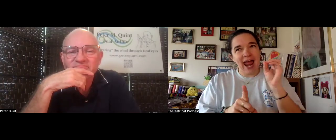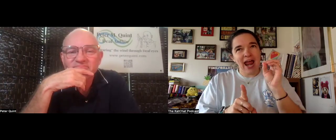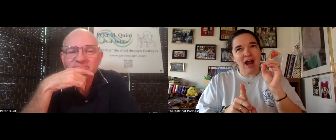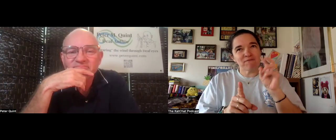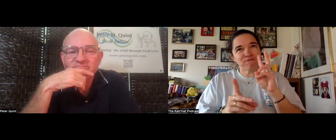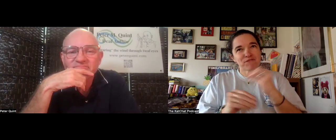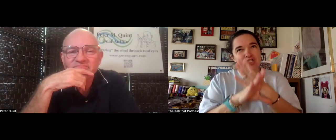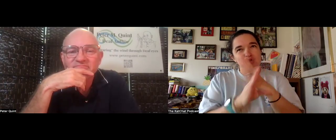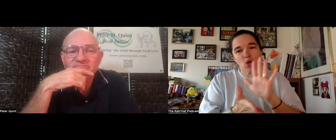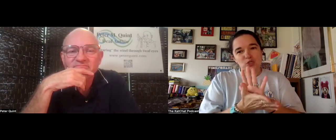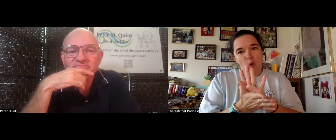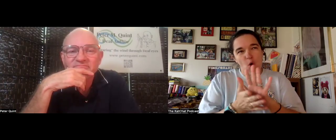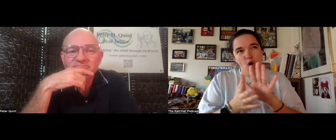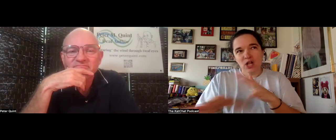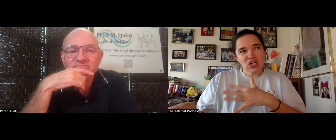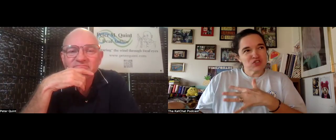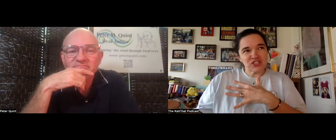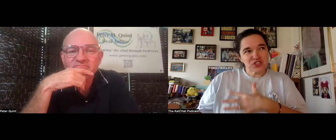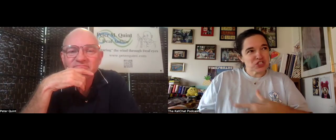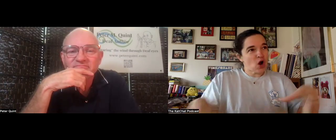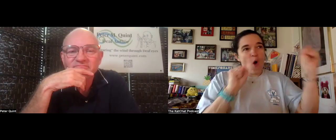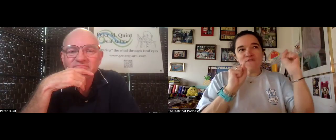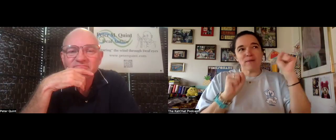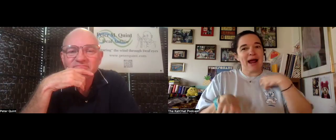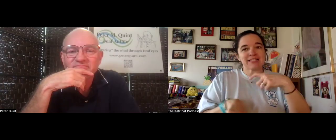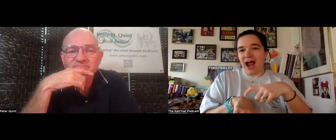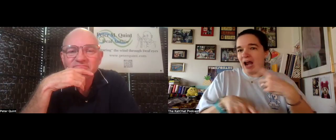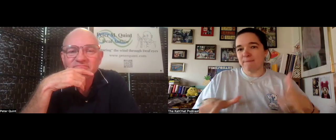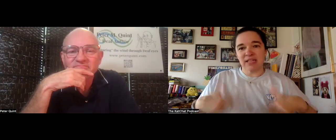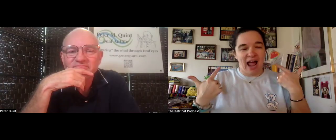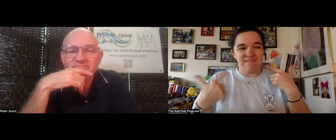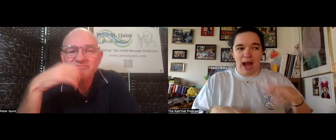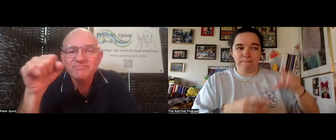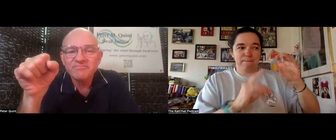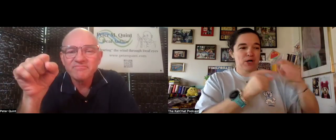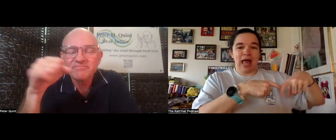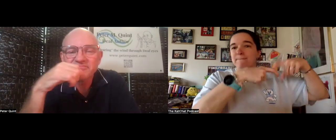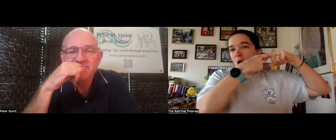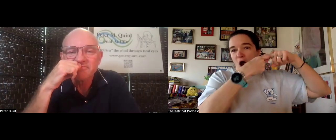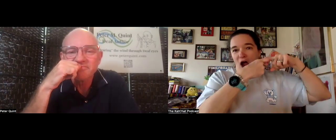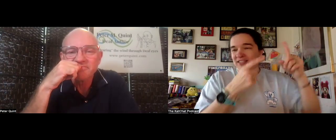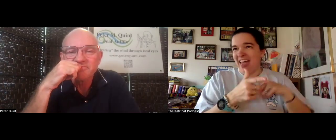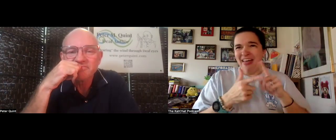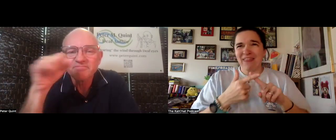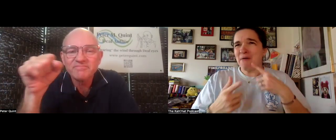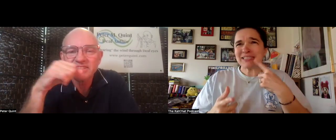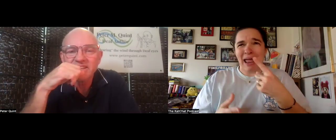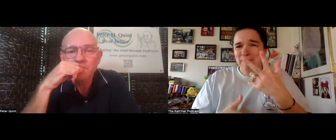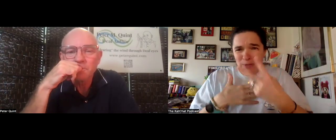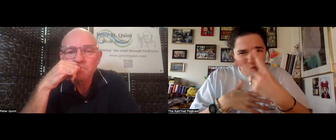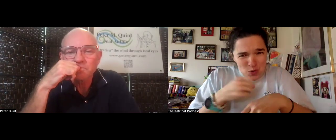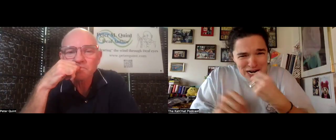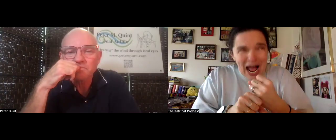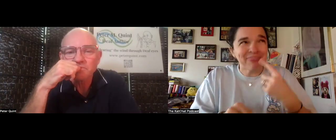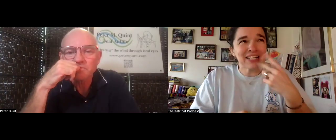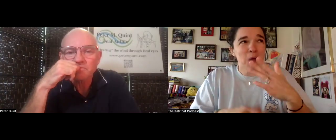hit and virtual school just took over my time, my life. I put it on pause. Now I would say